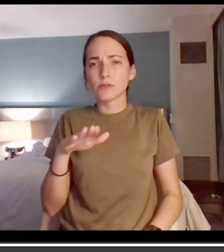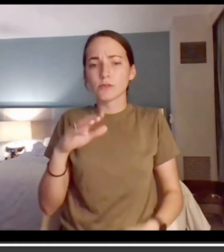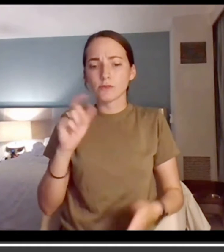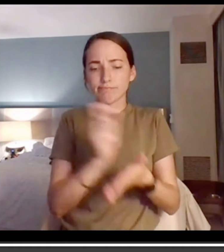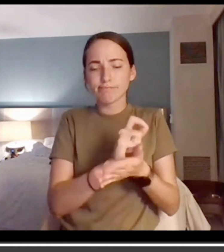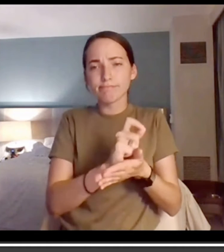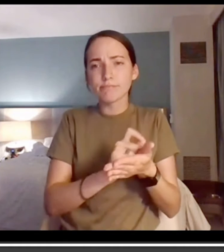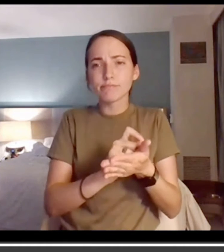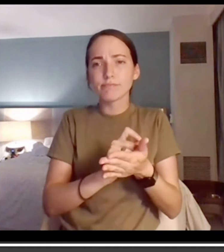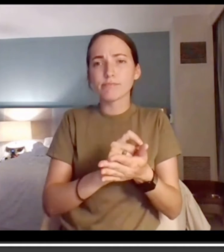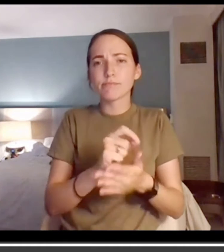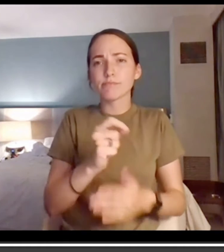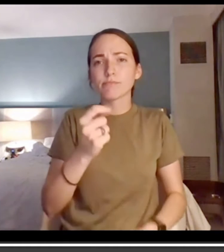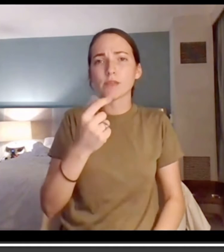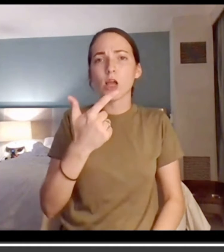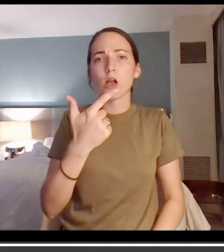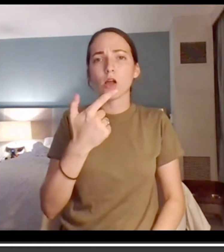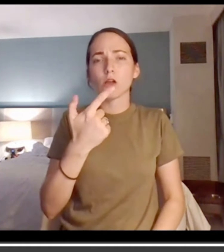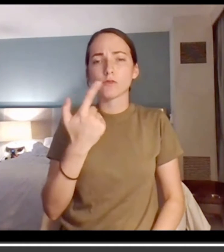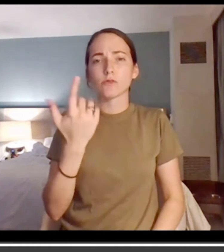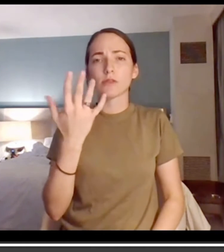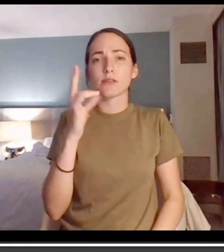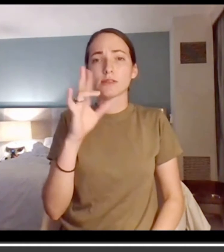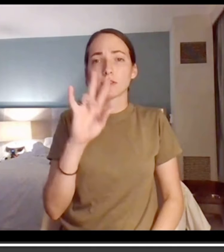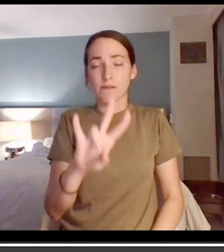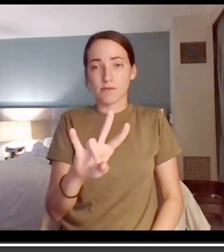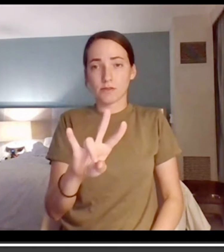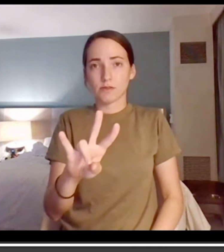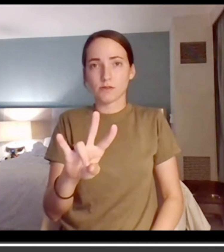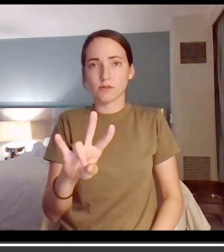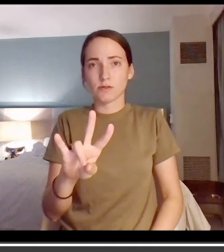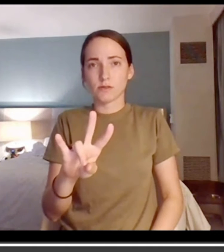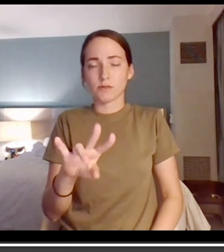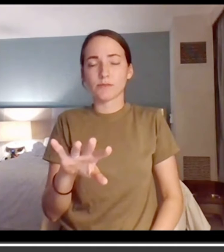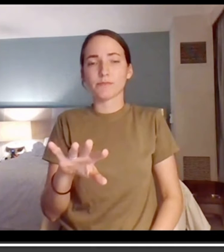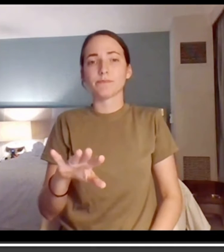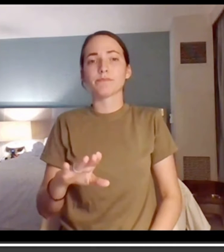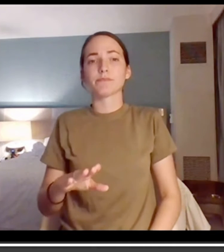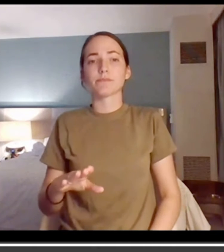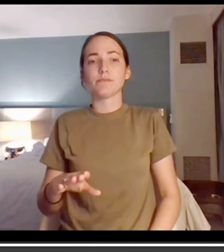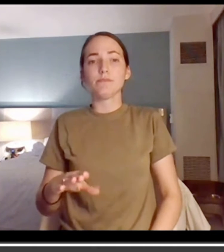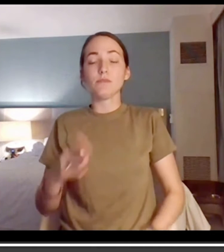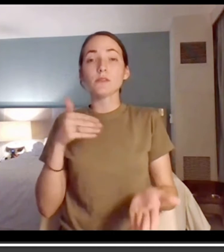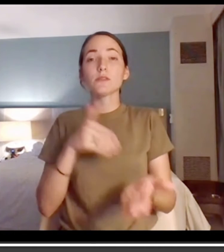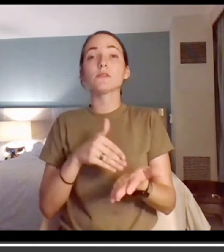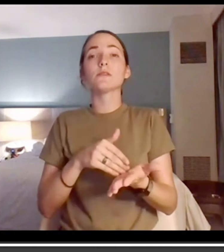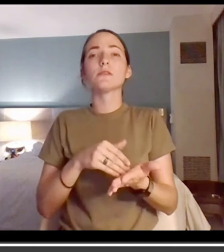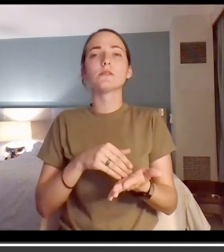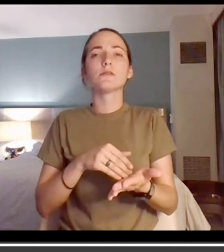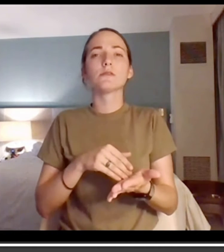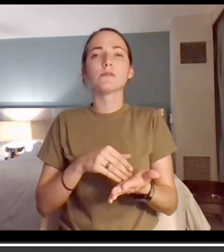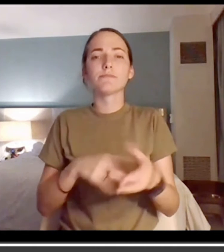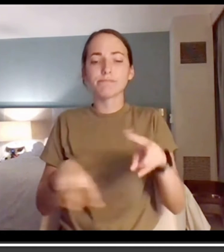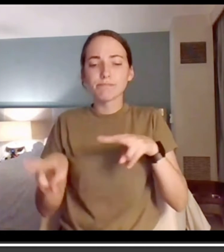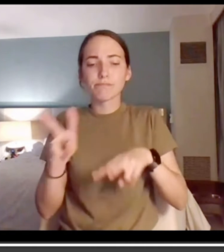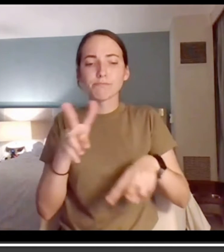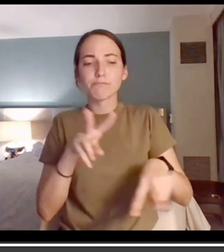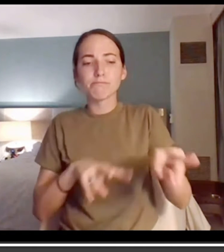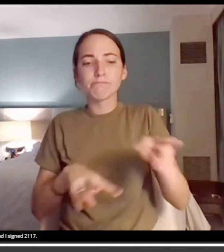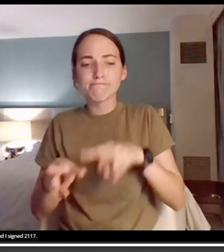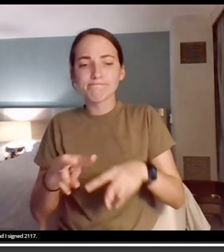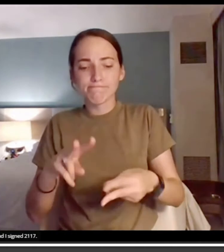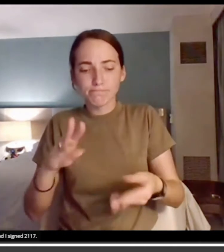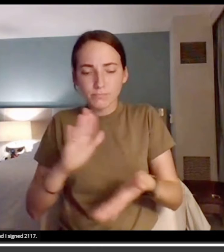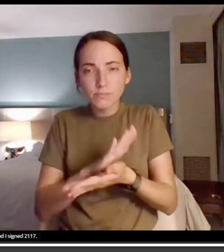judges expect to see a comprehensive, unbroken medical record. You cannot have gaps of 8 months,